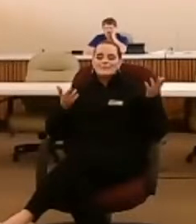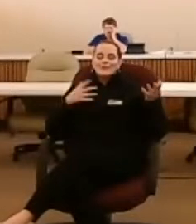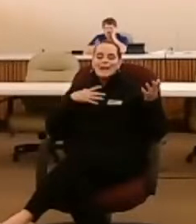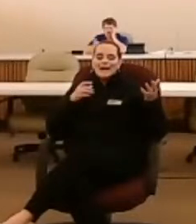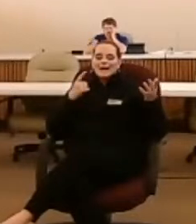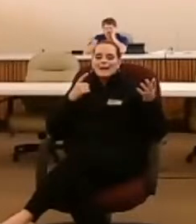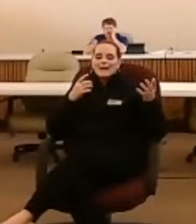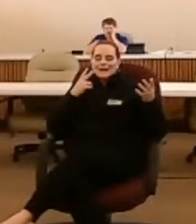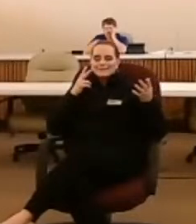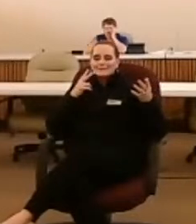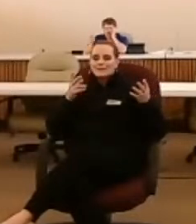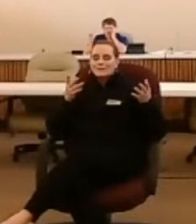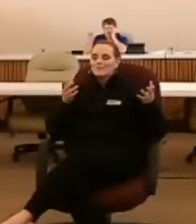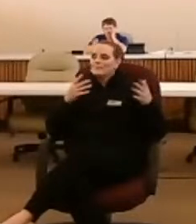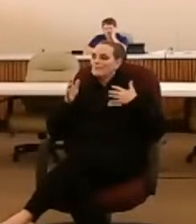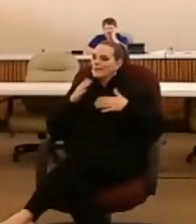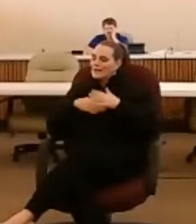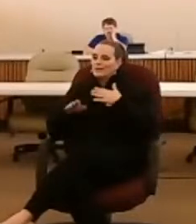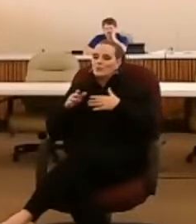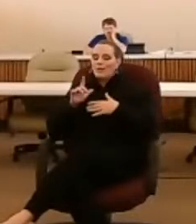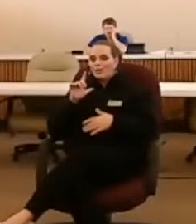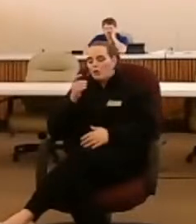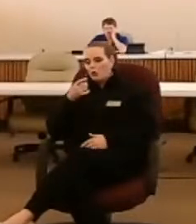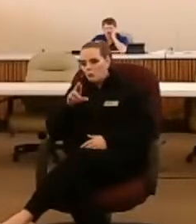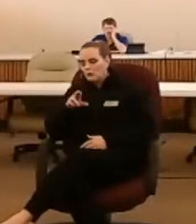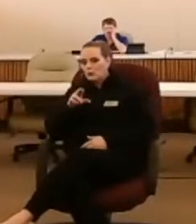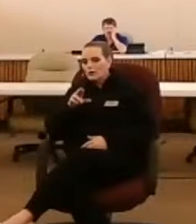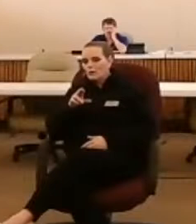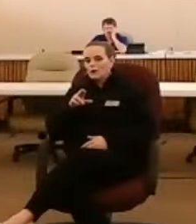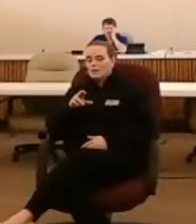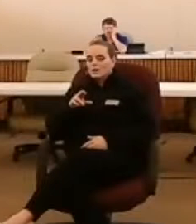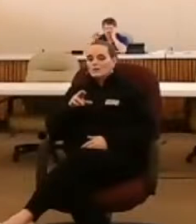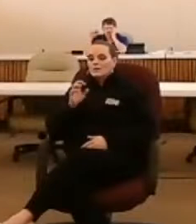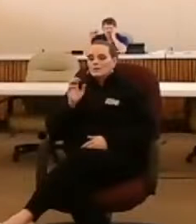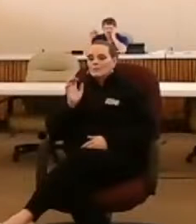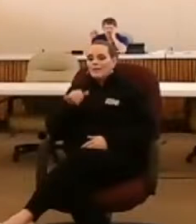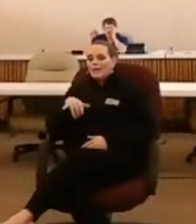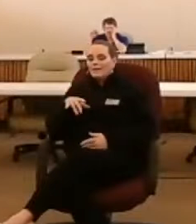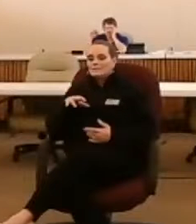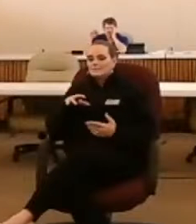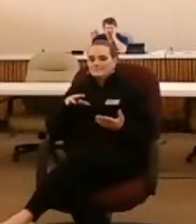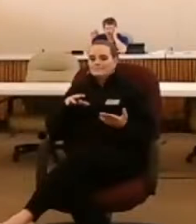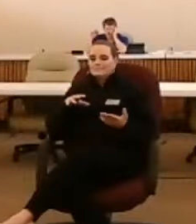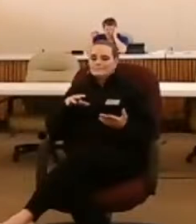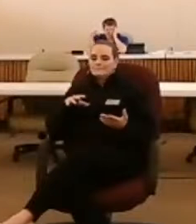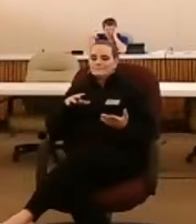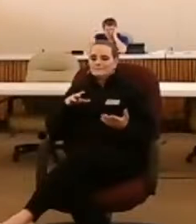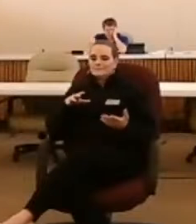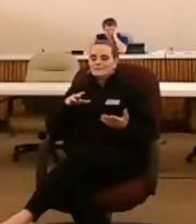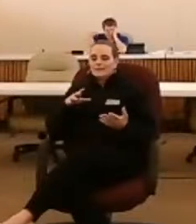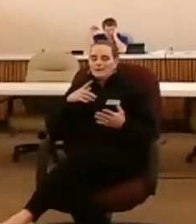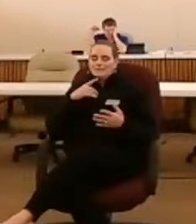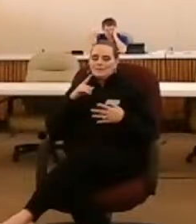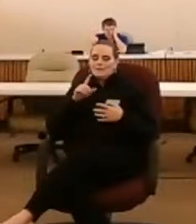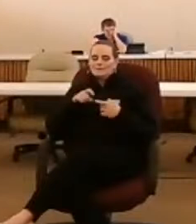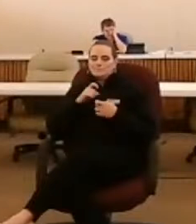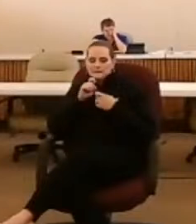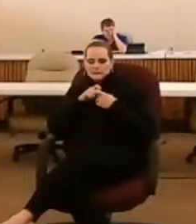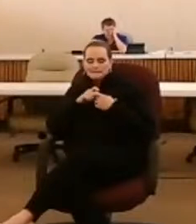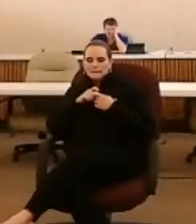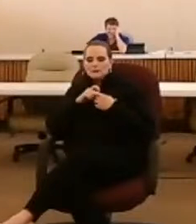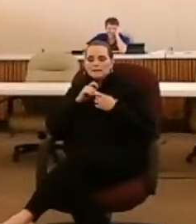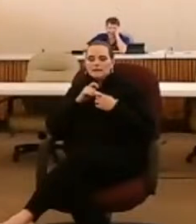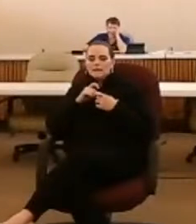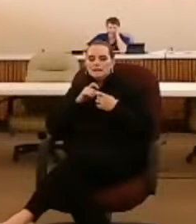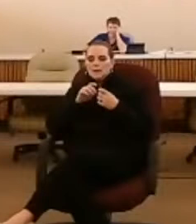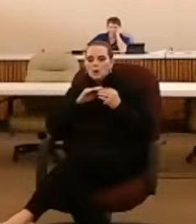them go in with the loader because then that they can more accurately essentially reach in,